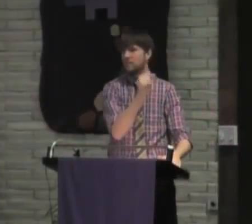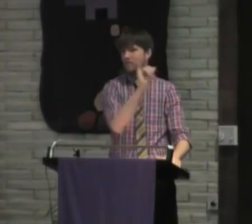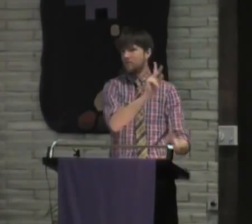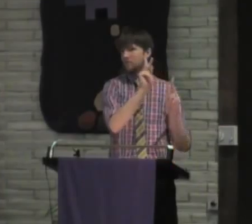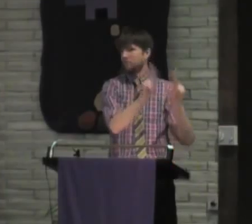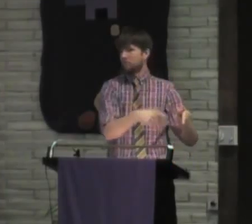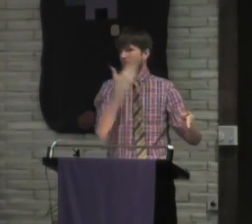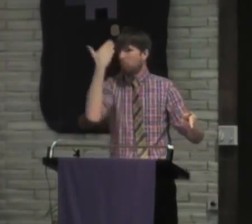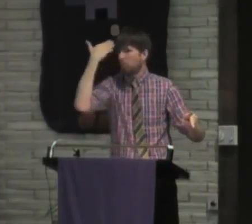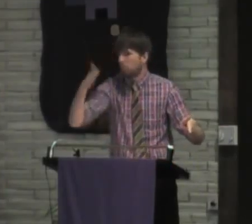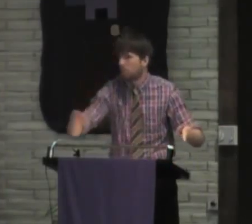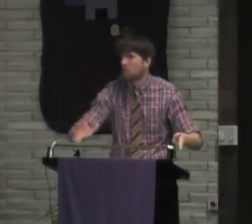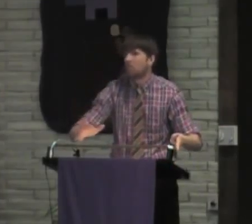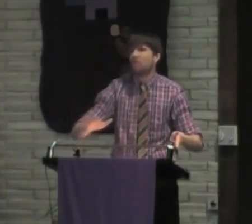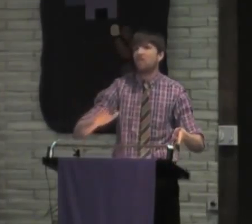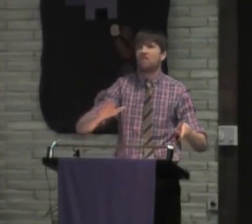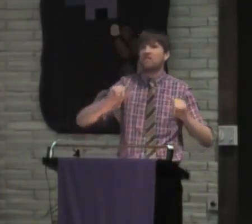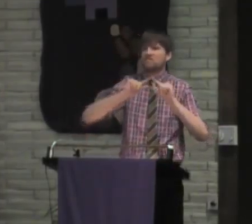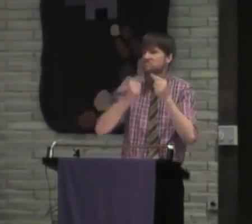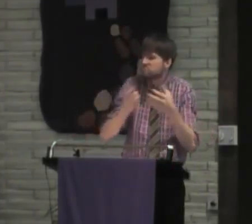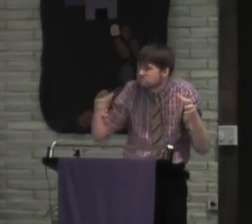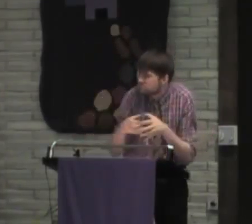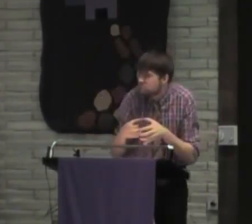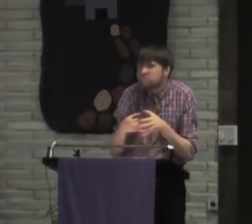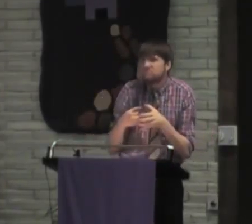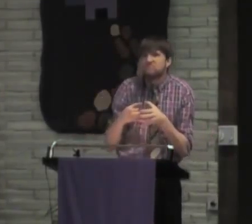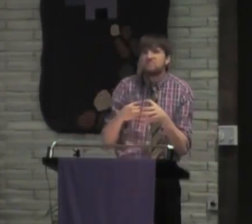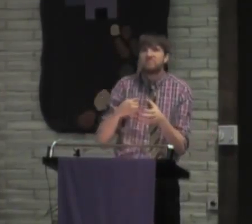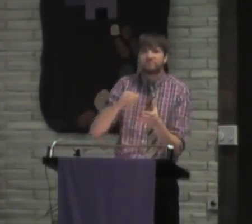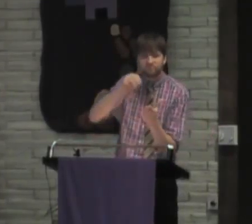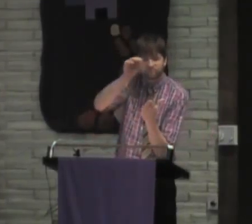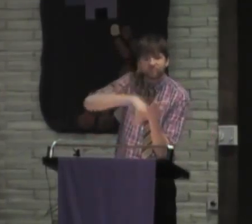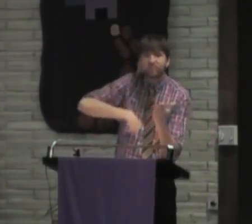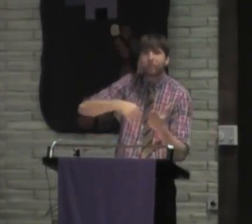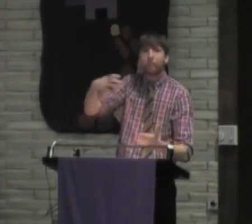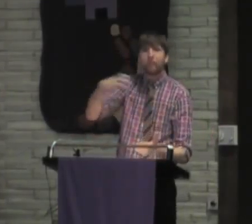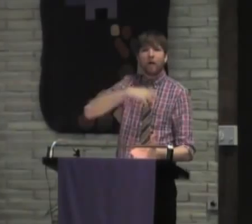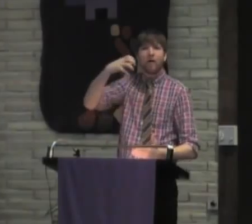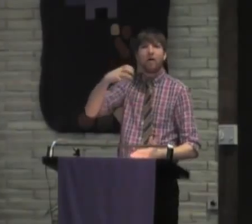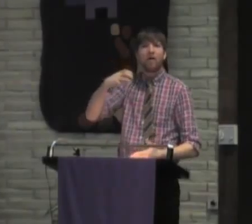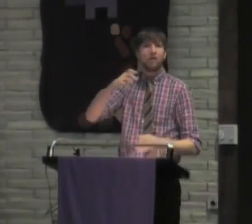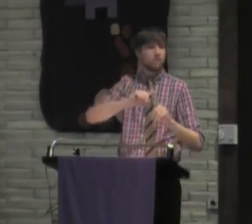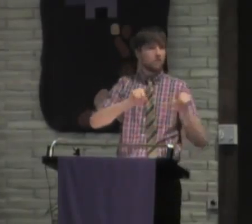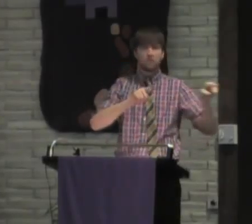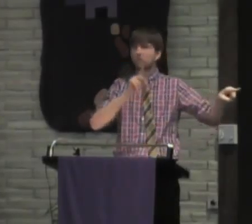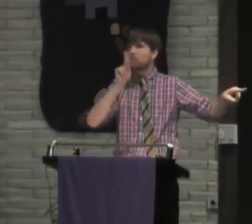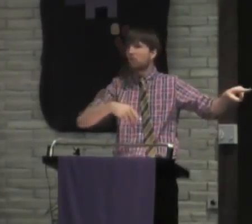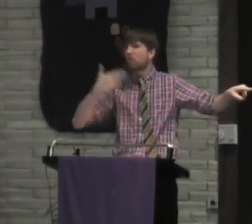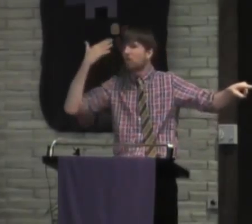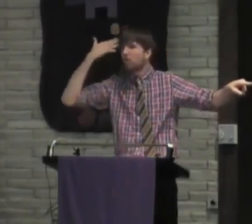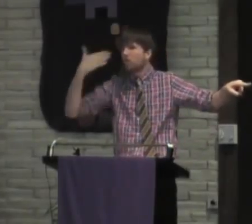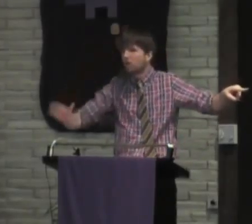we criticize someone and that person has no clue. Or groups get together, file